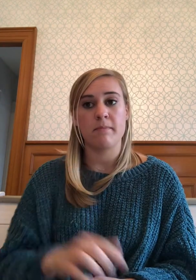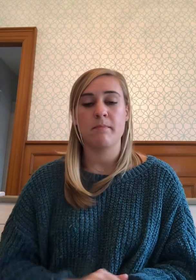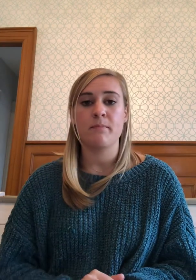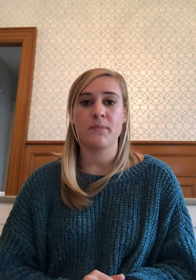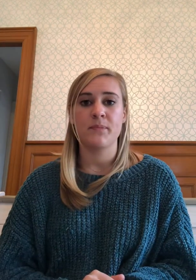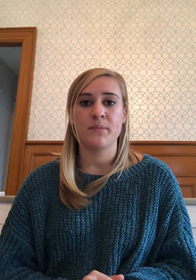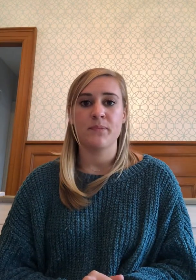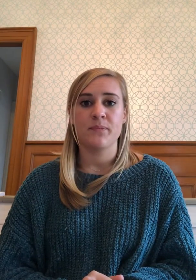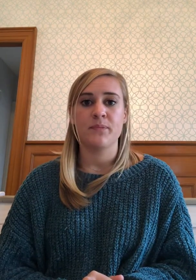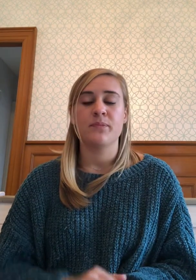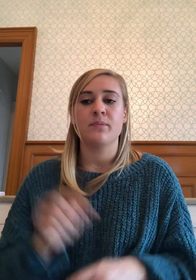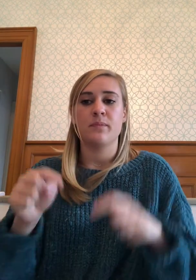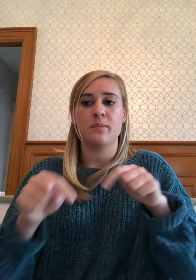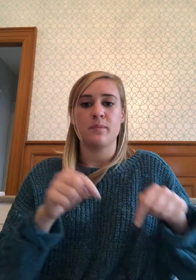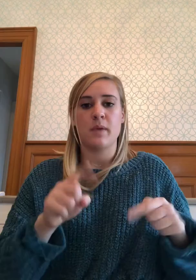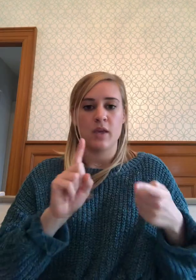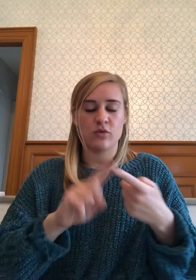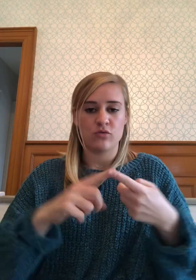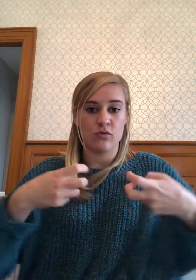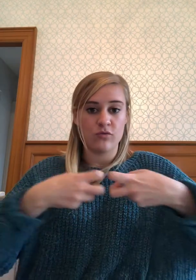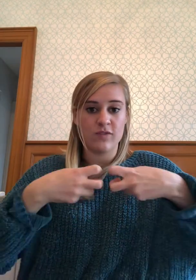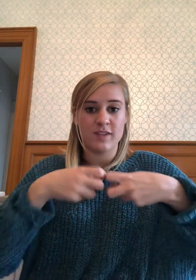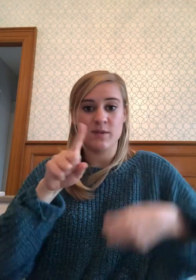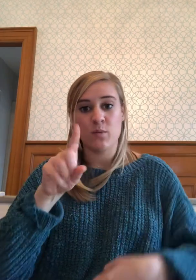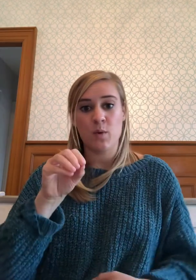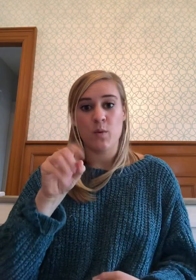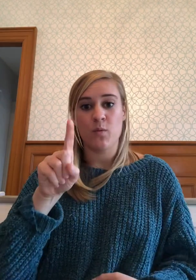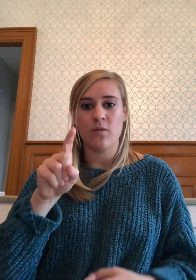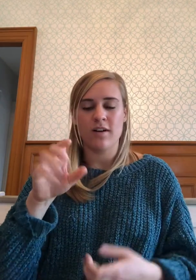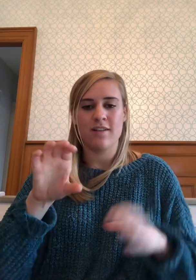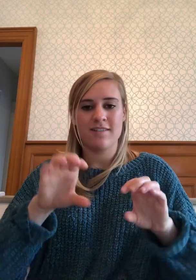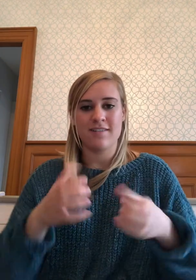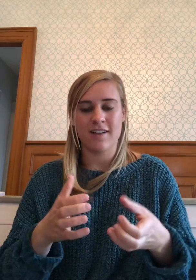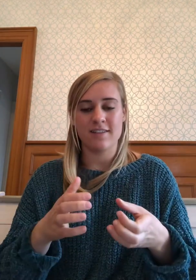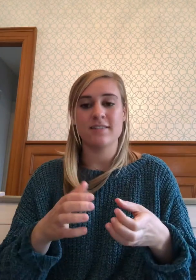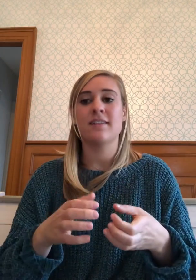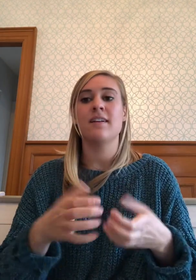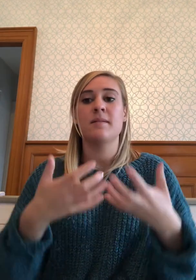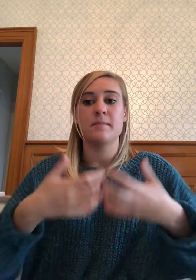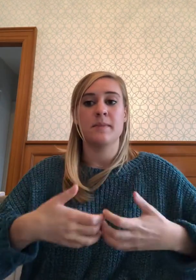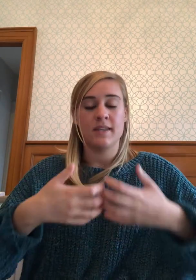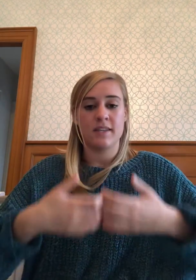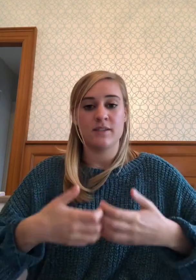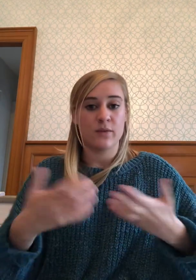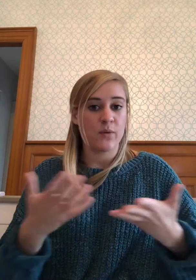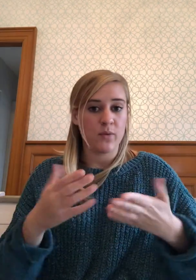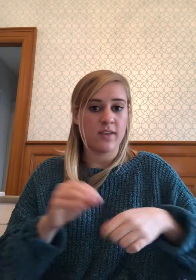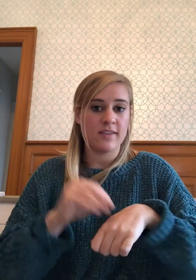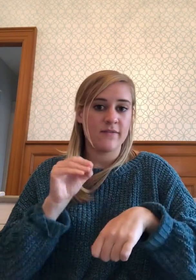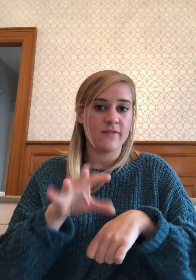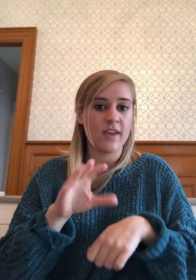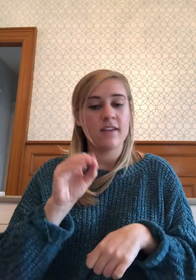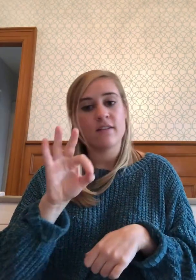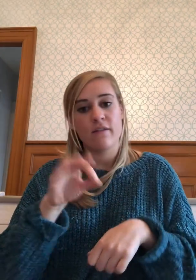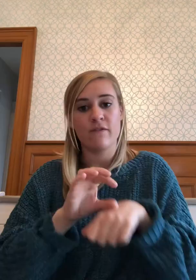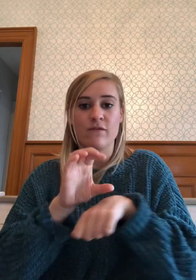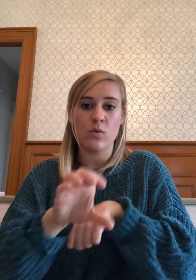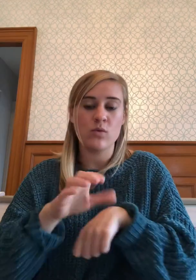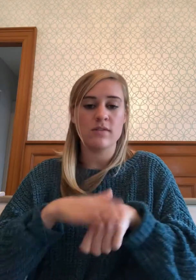Going back to your Physics 101 class, mechanics are the effective forces on body. We talk about